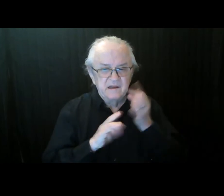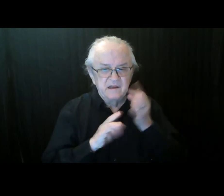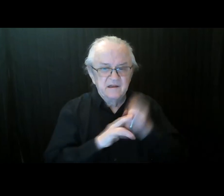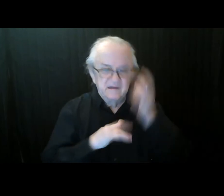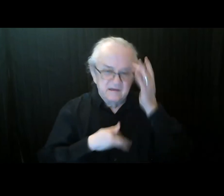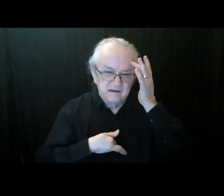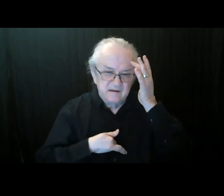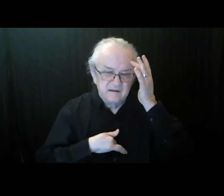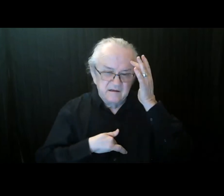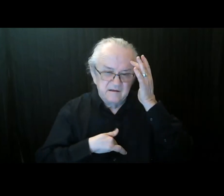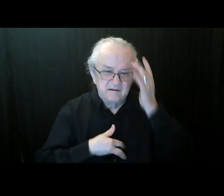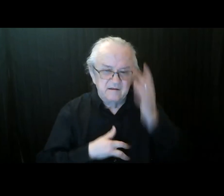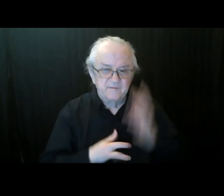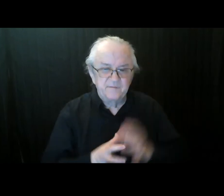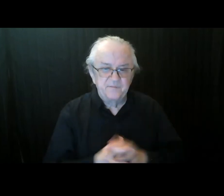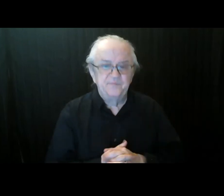regained its health.